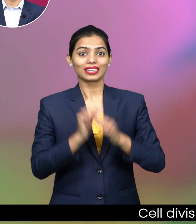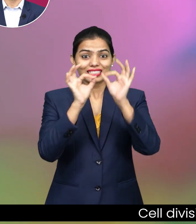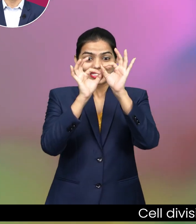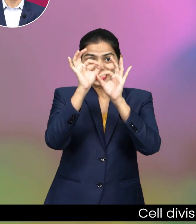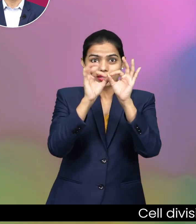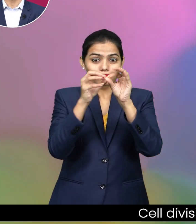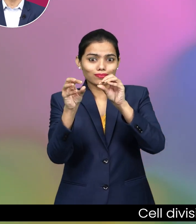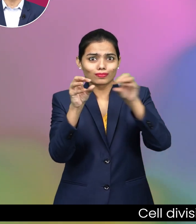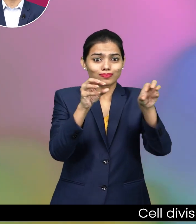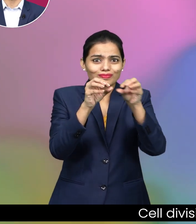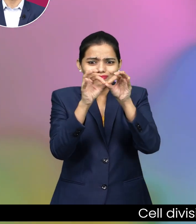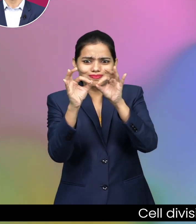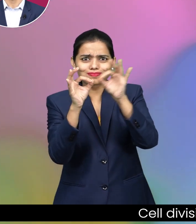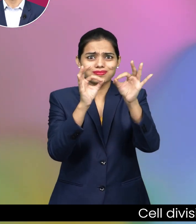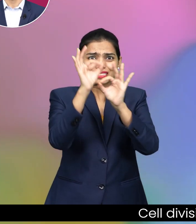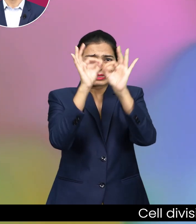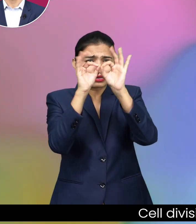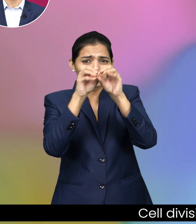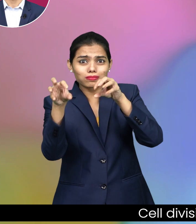Cell division in human beings.